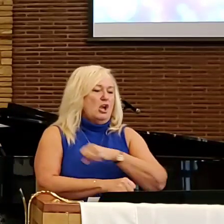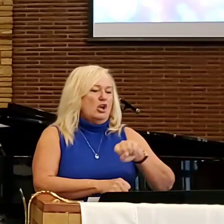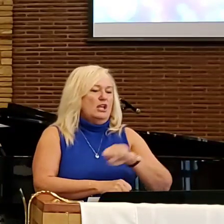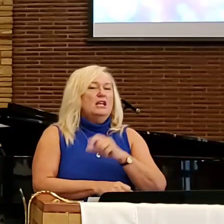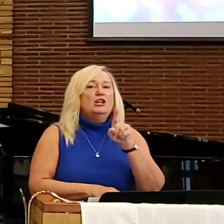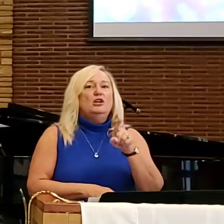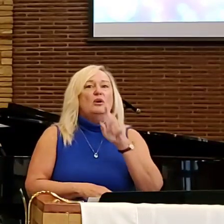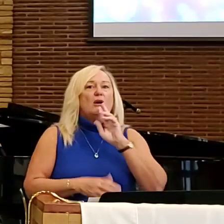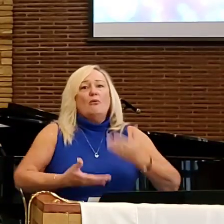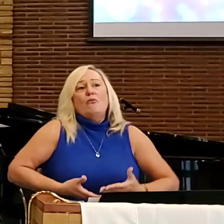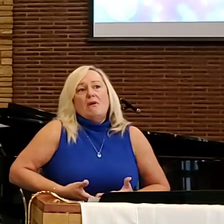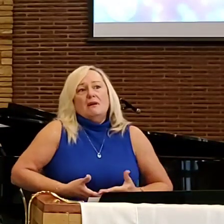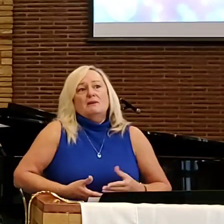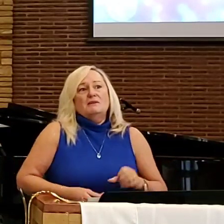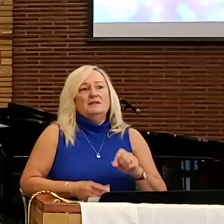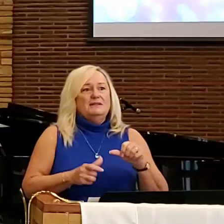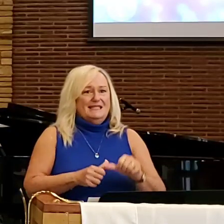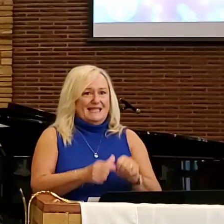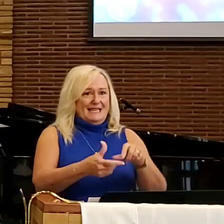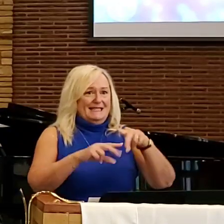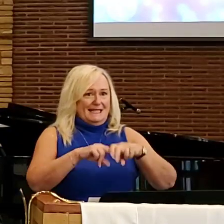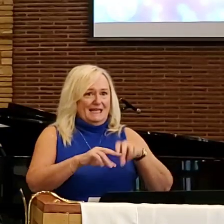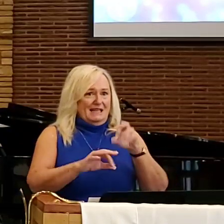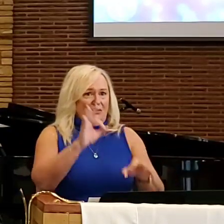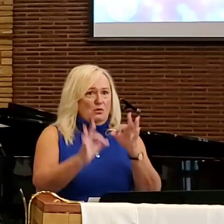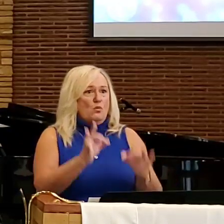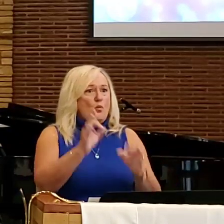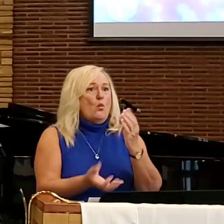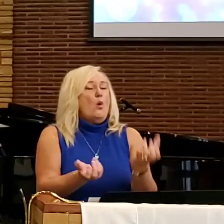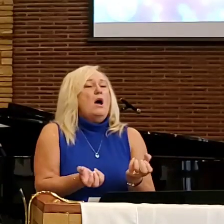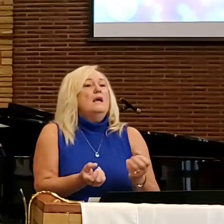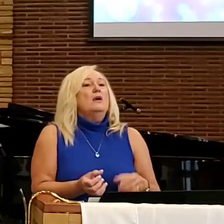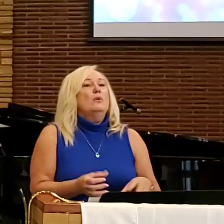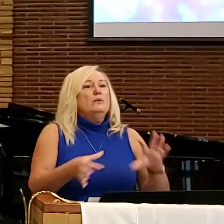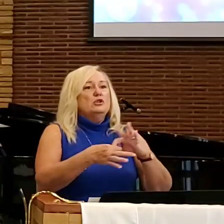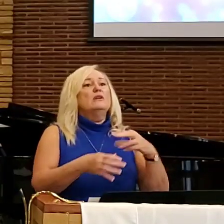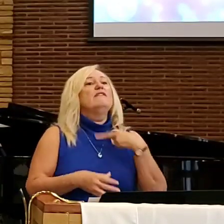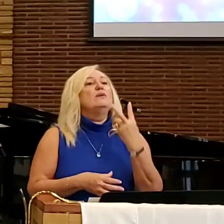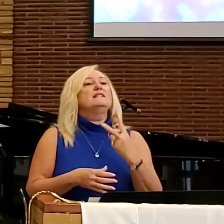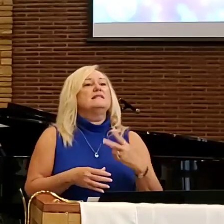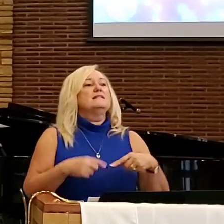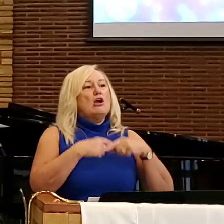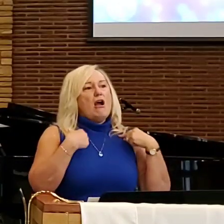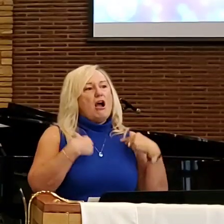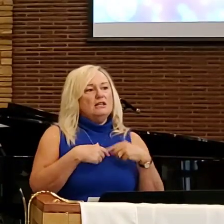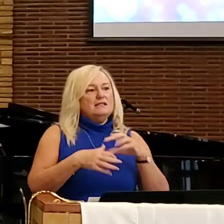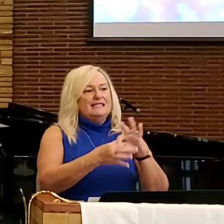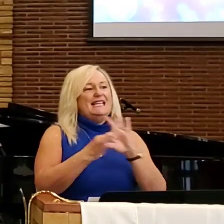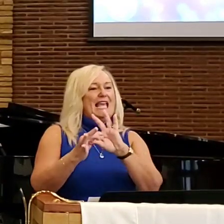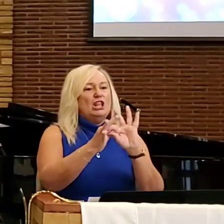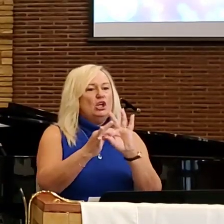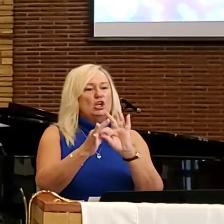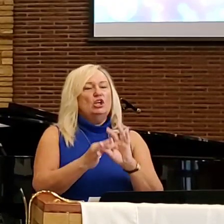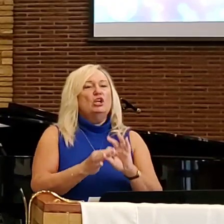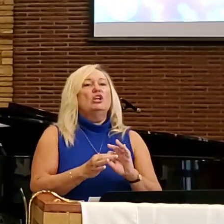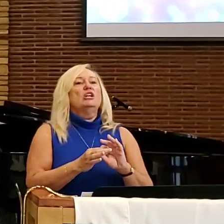you are welcome to stay seated if you want, and we will join our voices and our hearts together